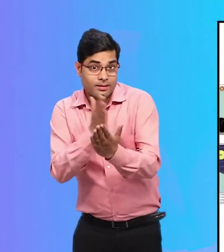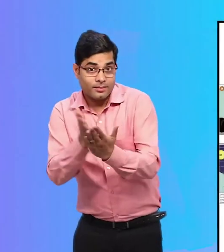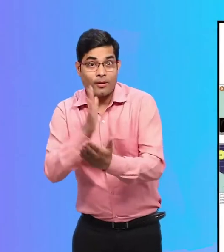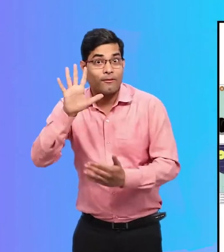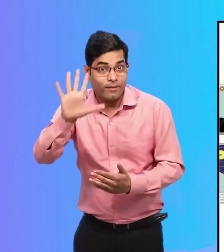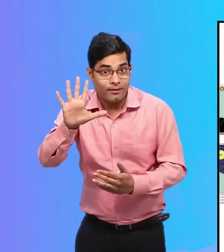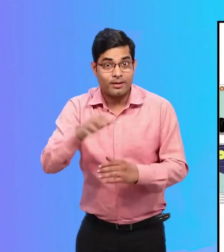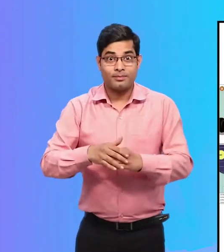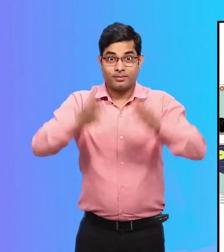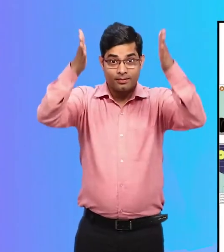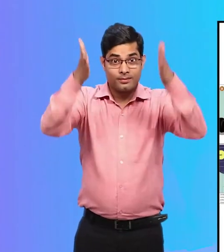Page 5, Frame